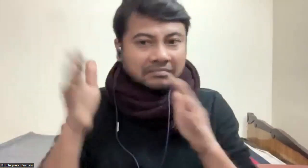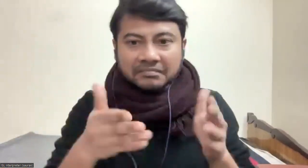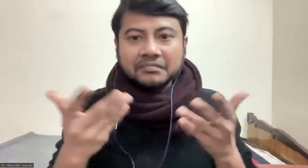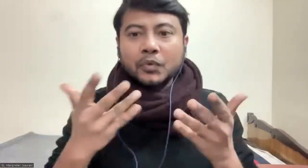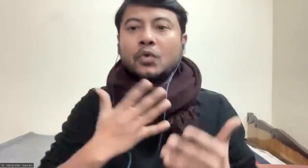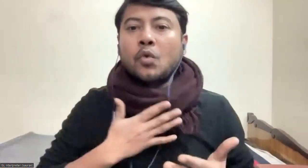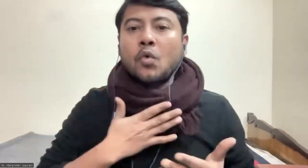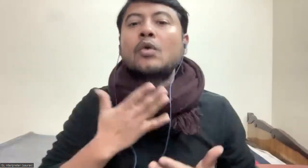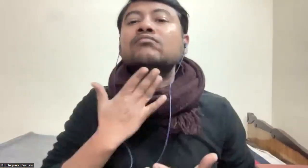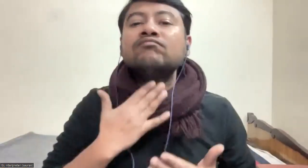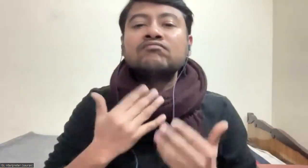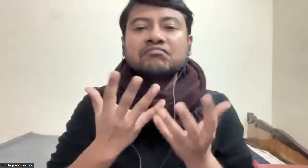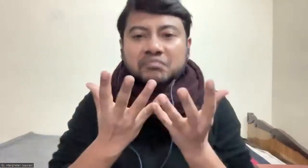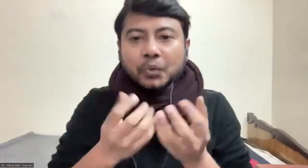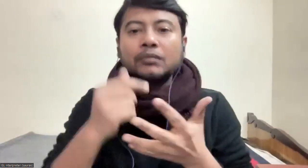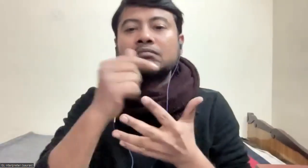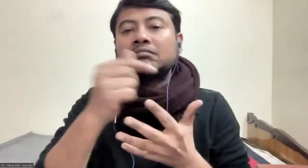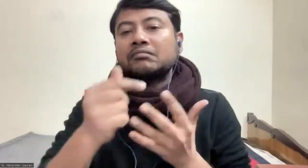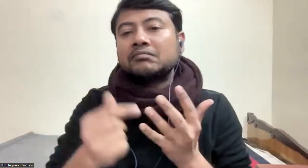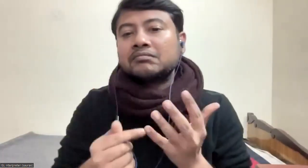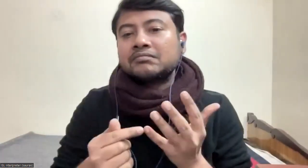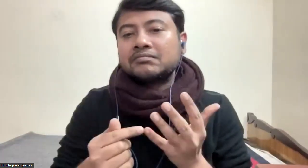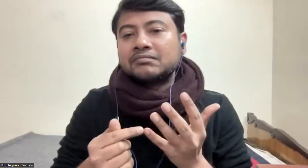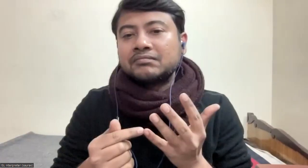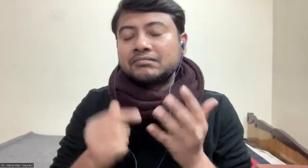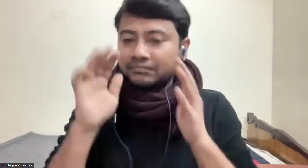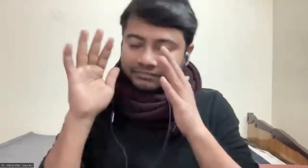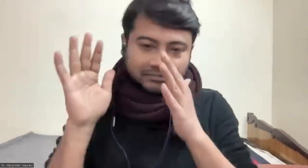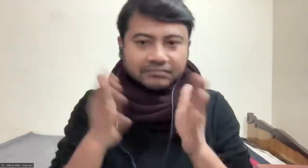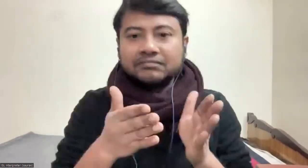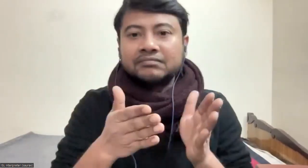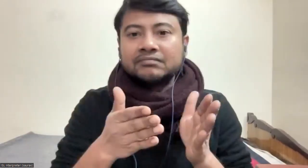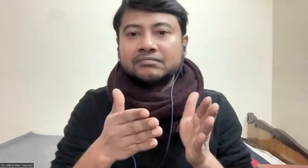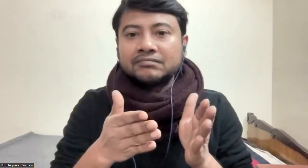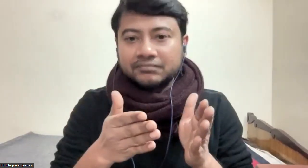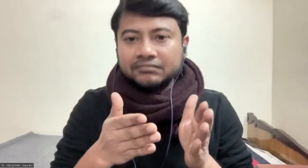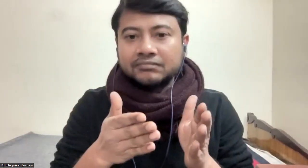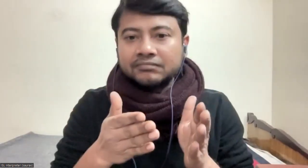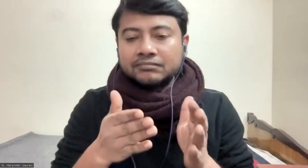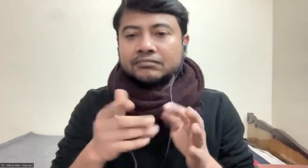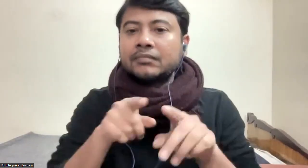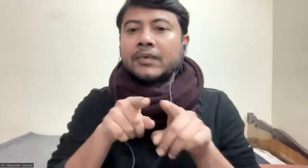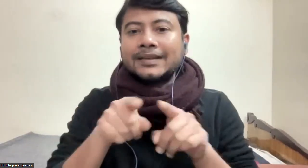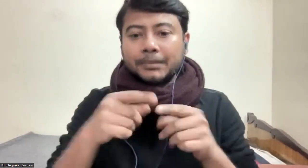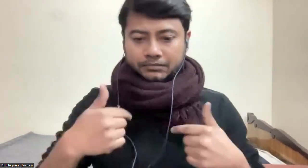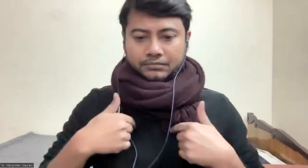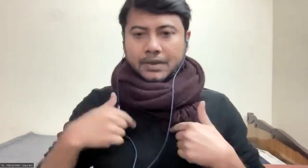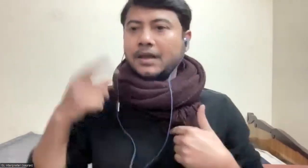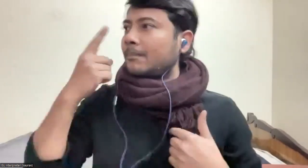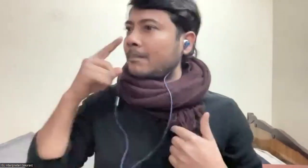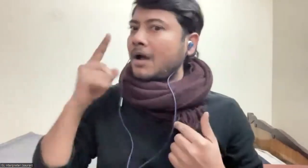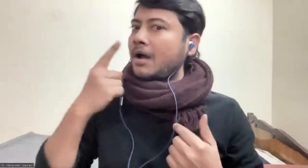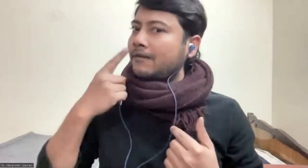remember the relationship of this world. Like I have taken birth in a particular family, so I will not remember